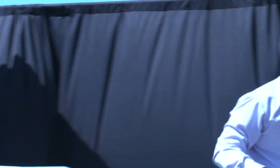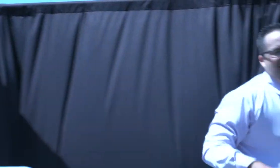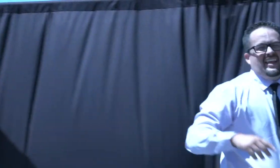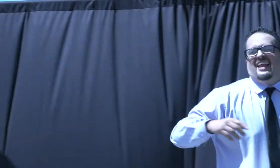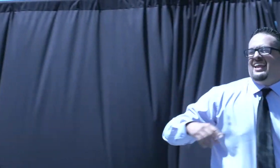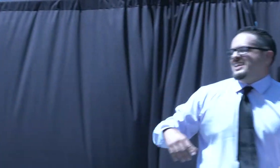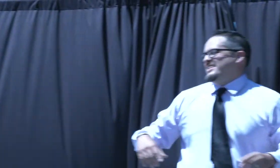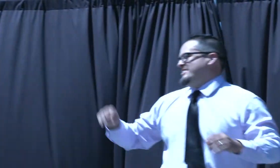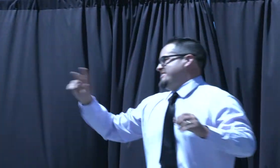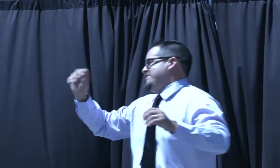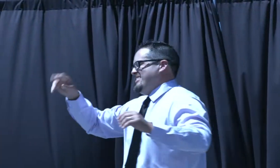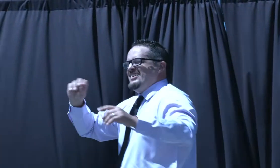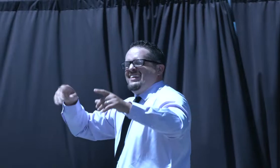Are you ready?